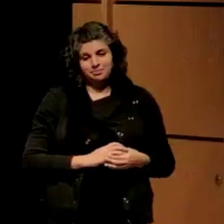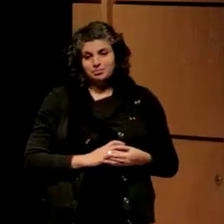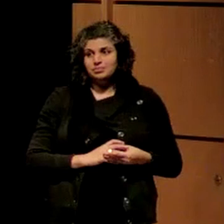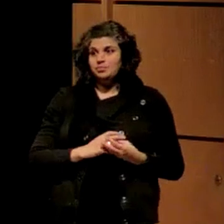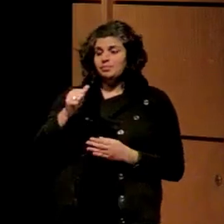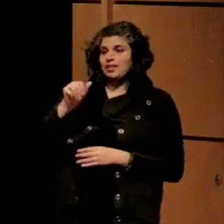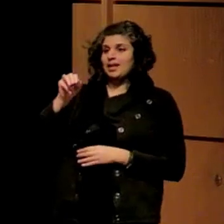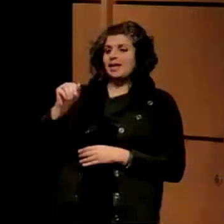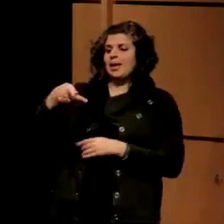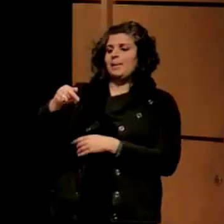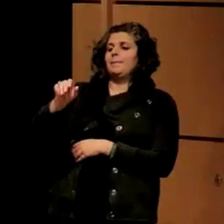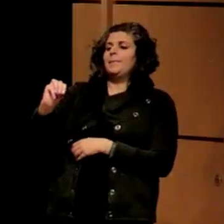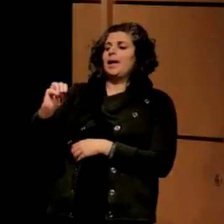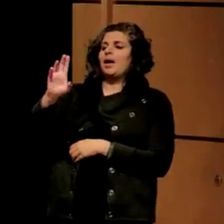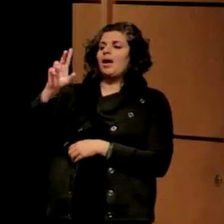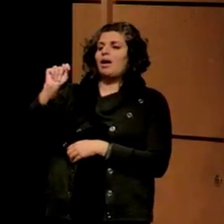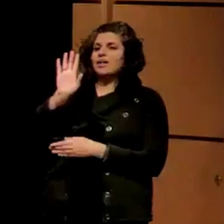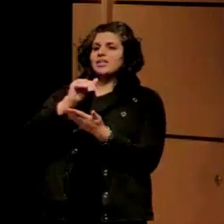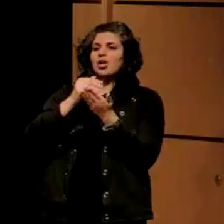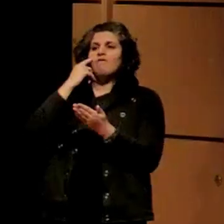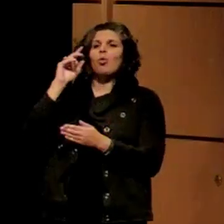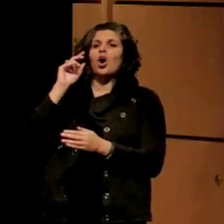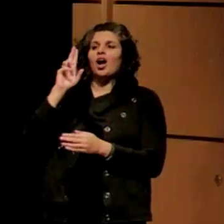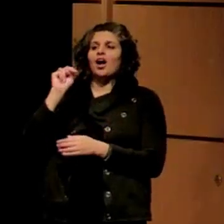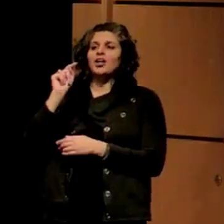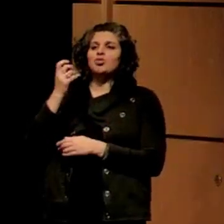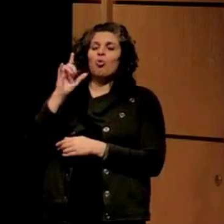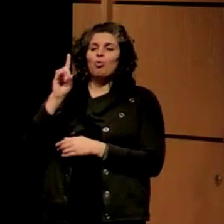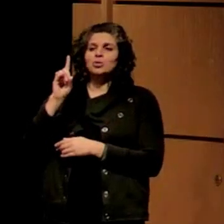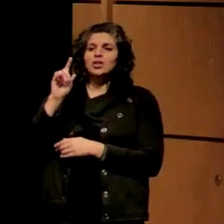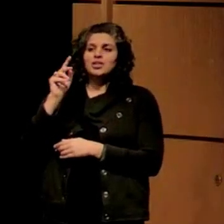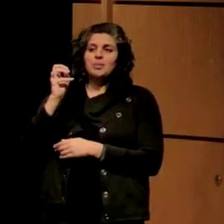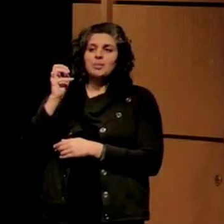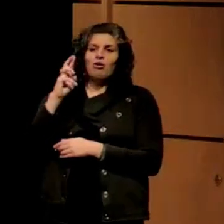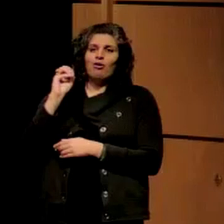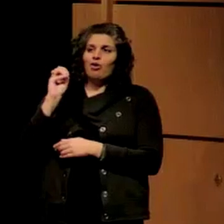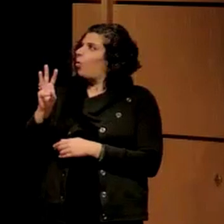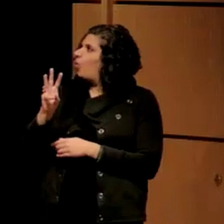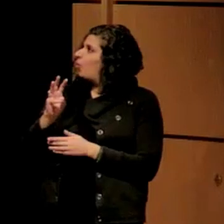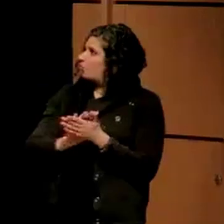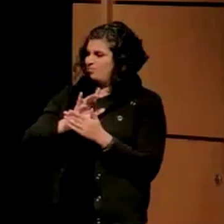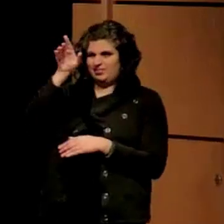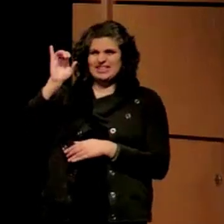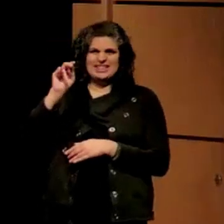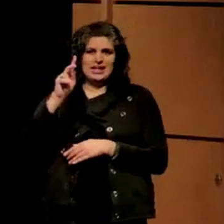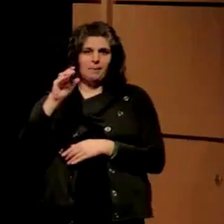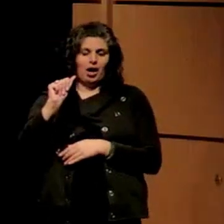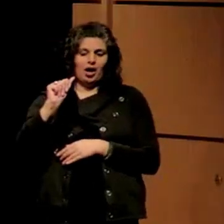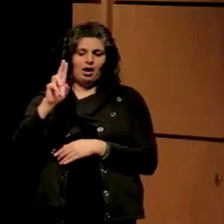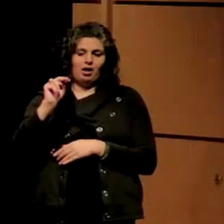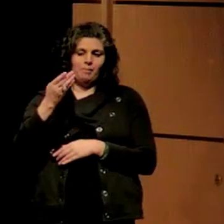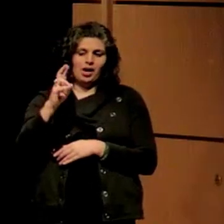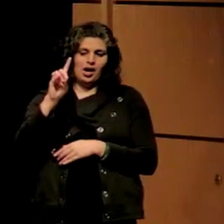Pam Cutt Center for an Untold Tomorrow was announced at the Cinema Unbound Awards in March. And the team has been bringing